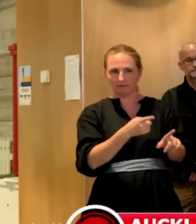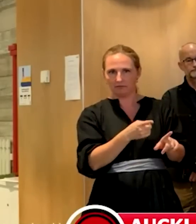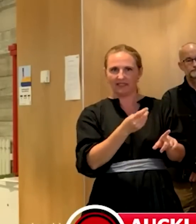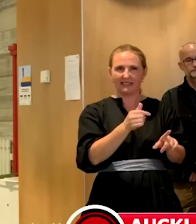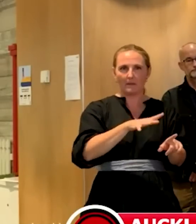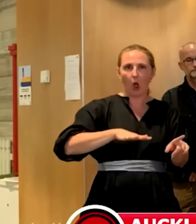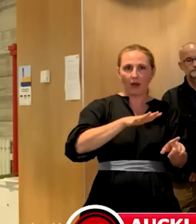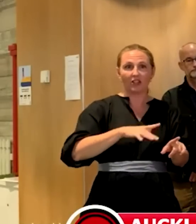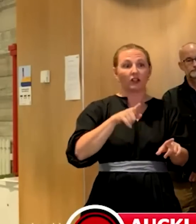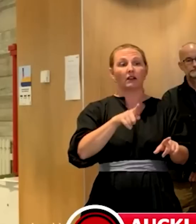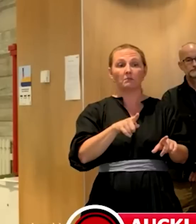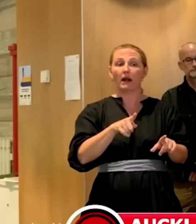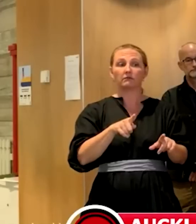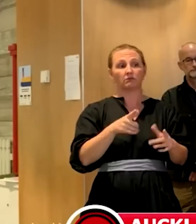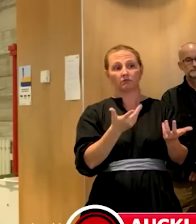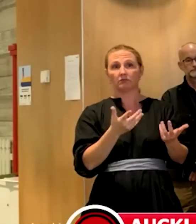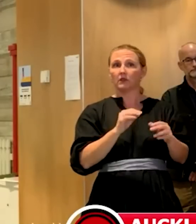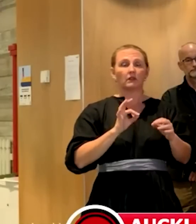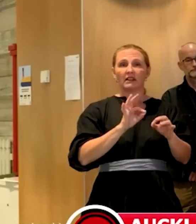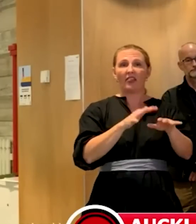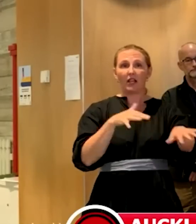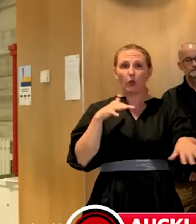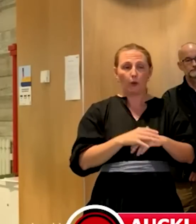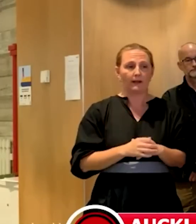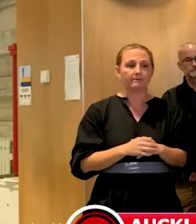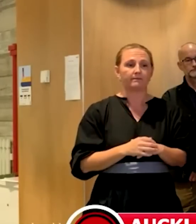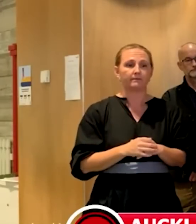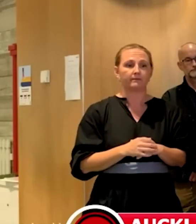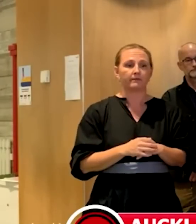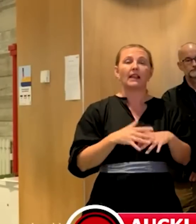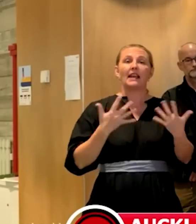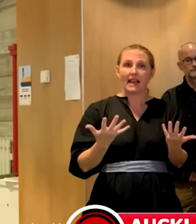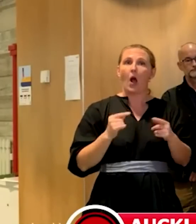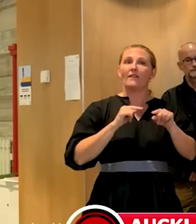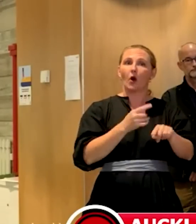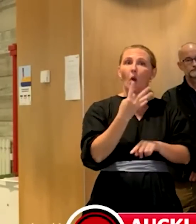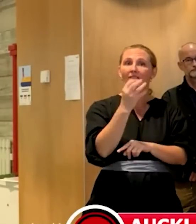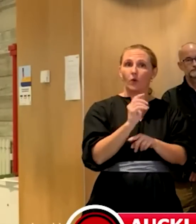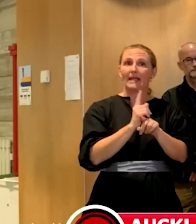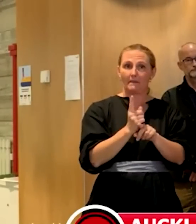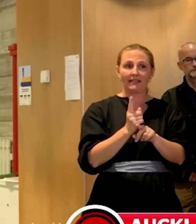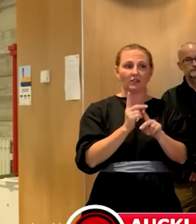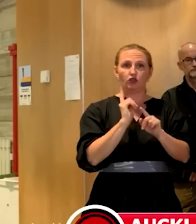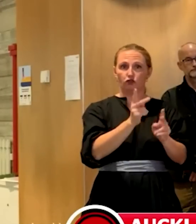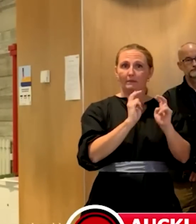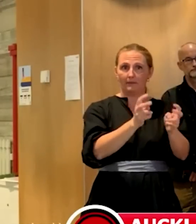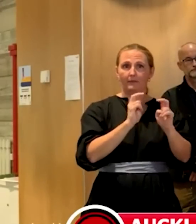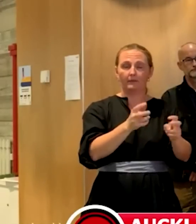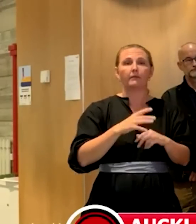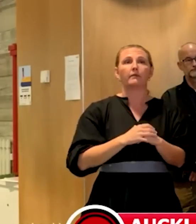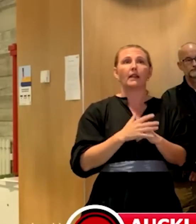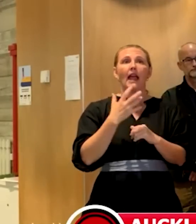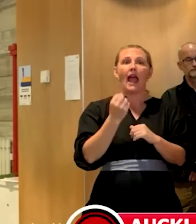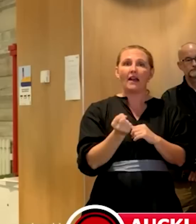network's flowing pretty well. Services are now running to a 40-minute schedule and we've got significant speed restrictions. Important to